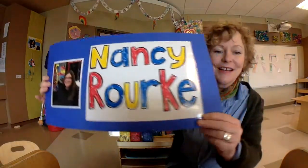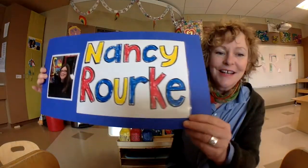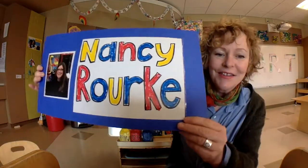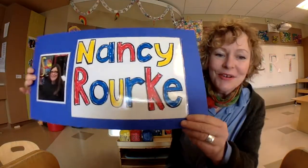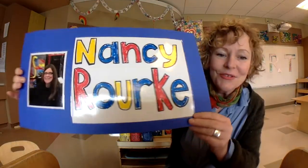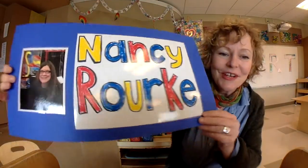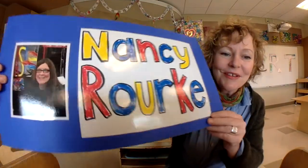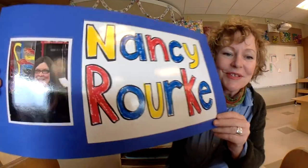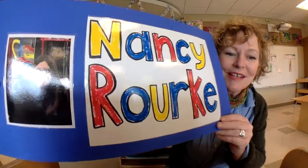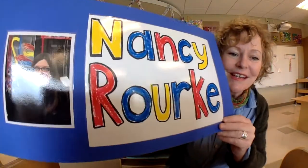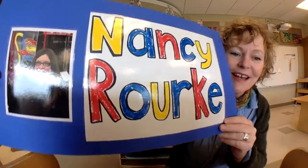There's Nancy.